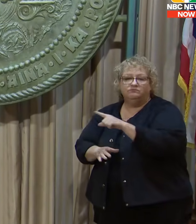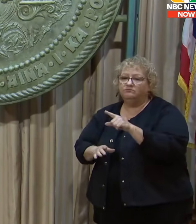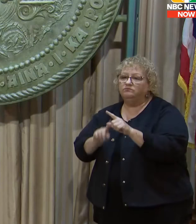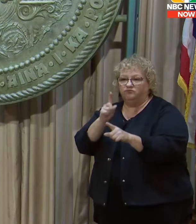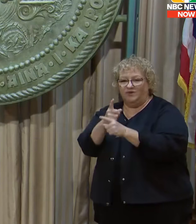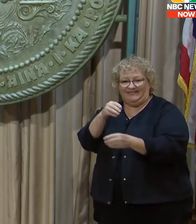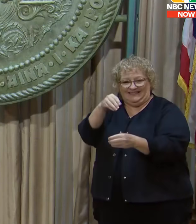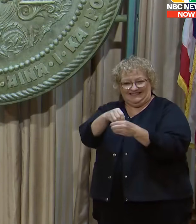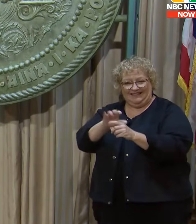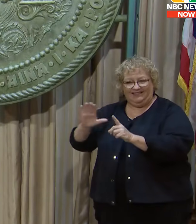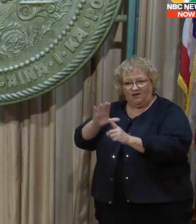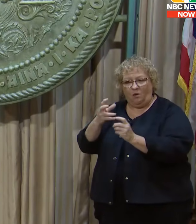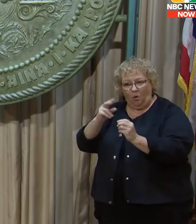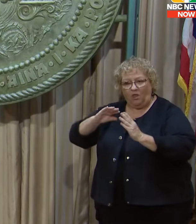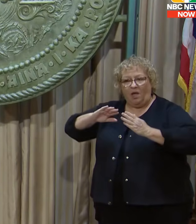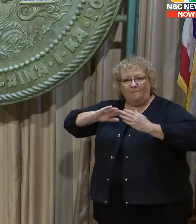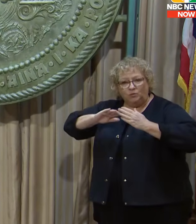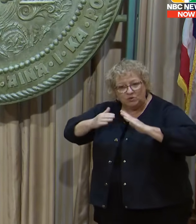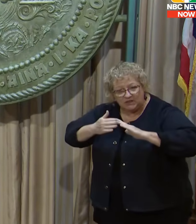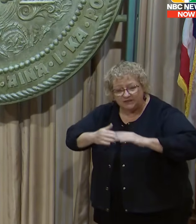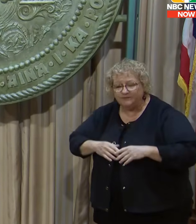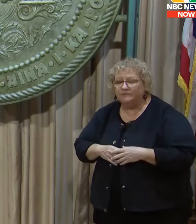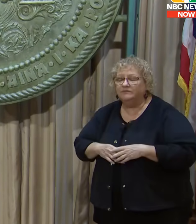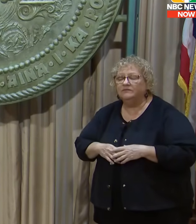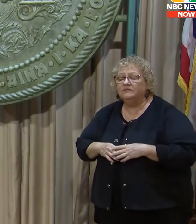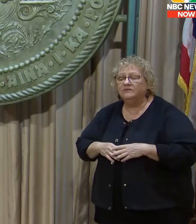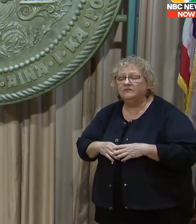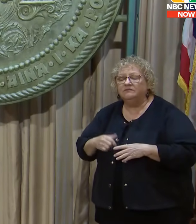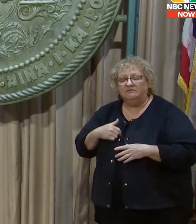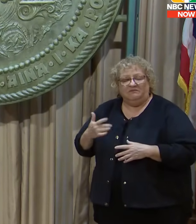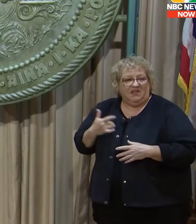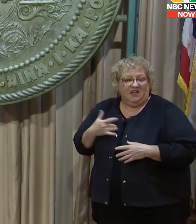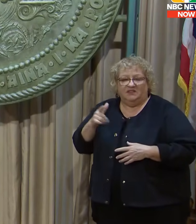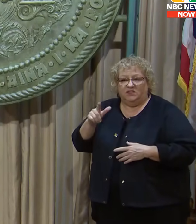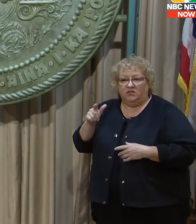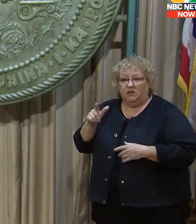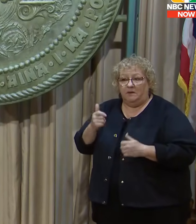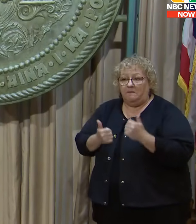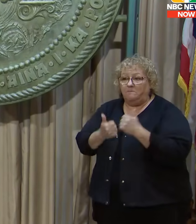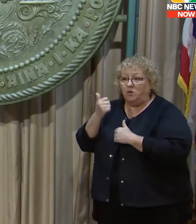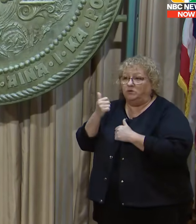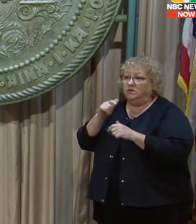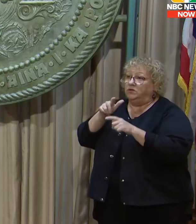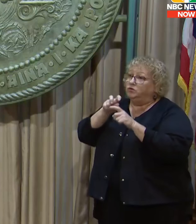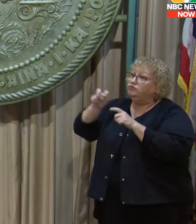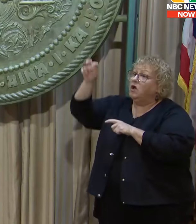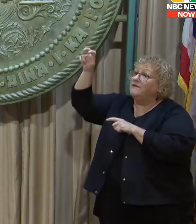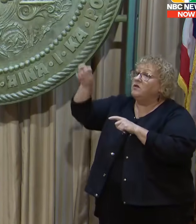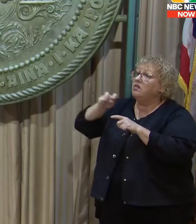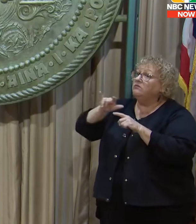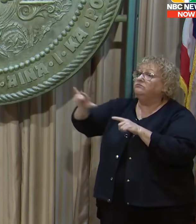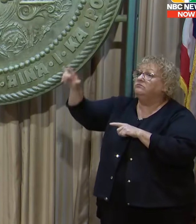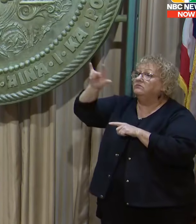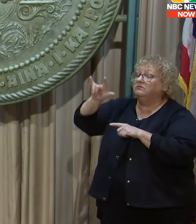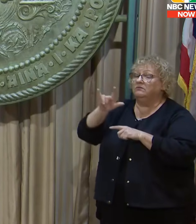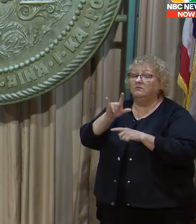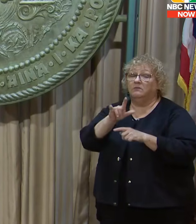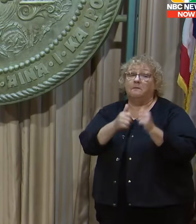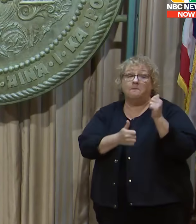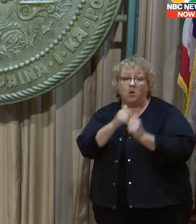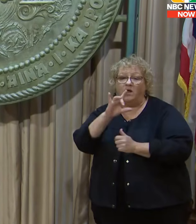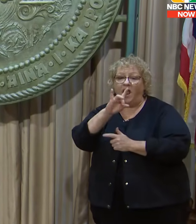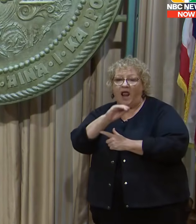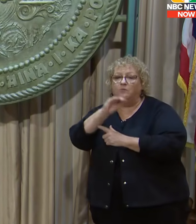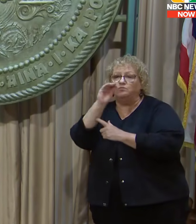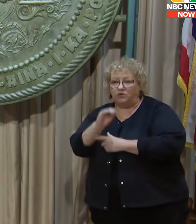travel. I believe that the travel related cases accounted for at least 80% of the